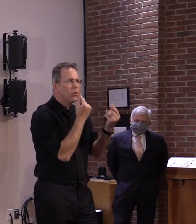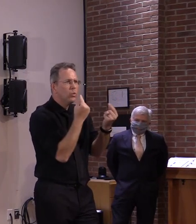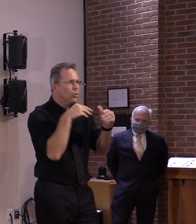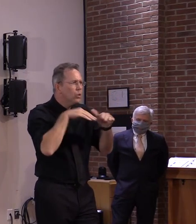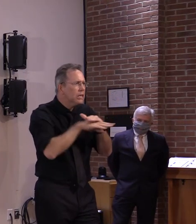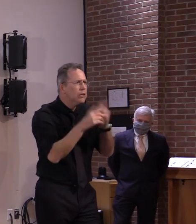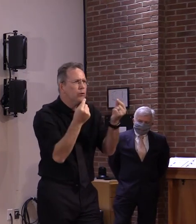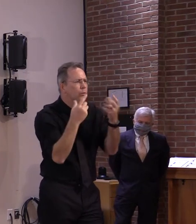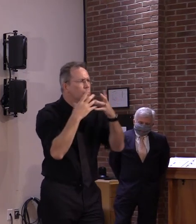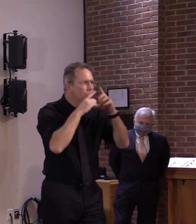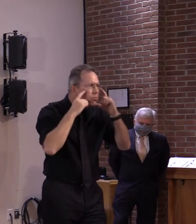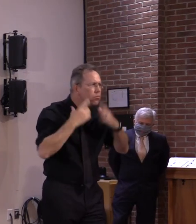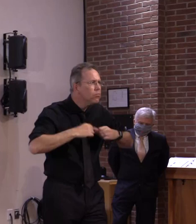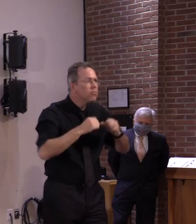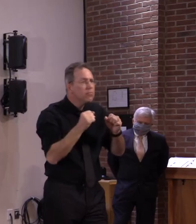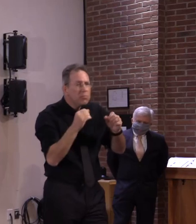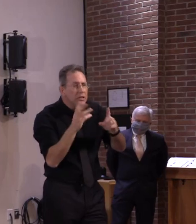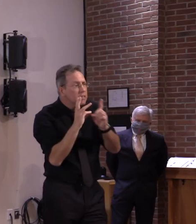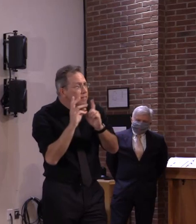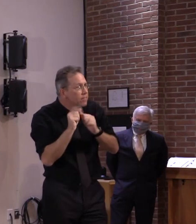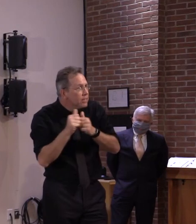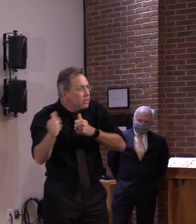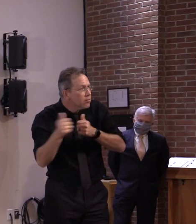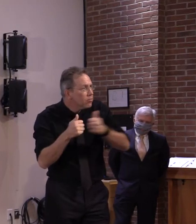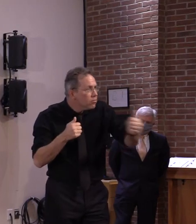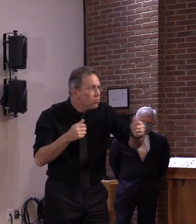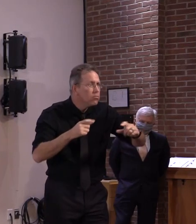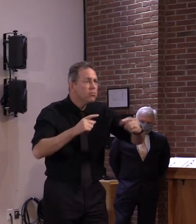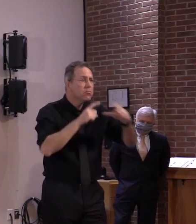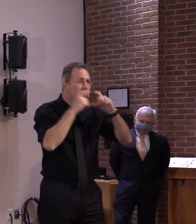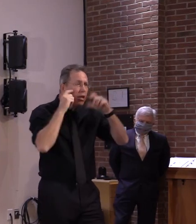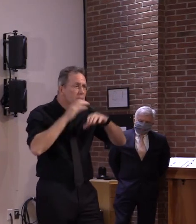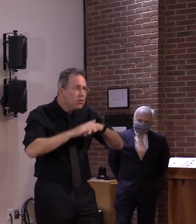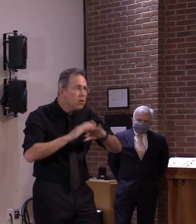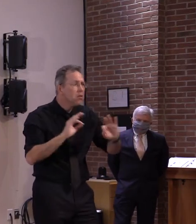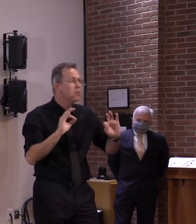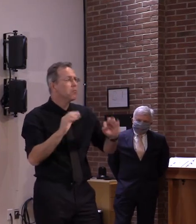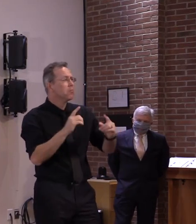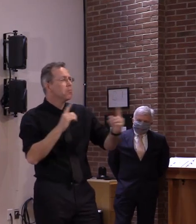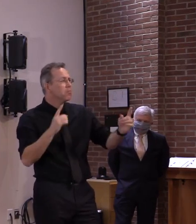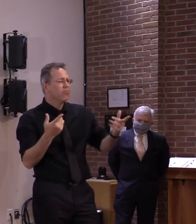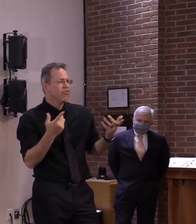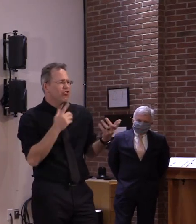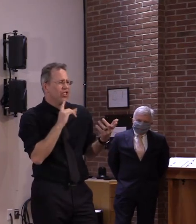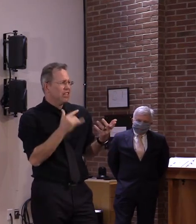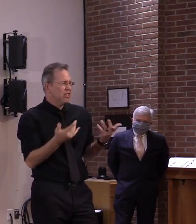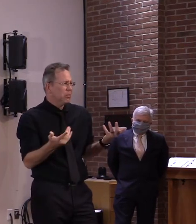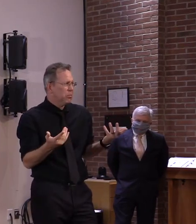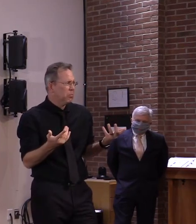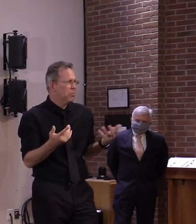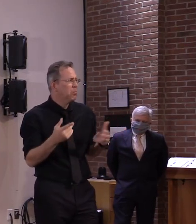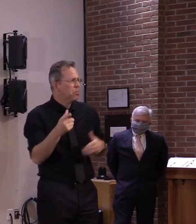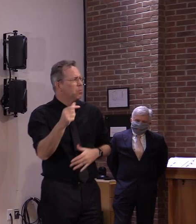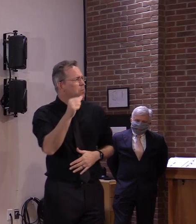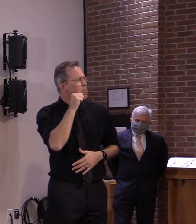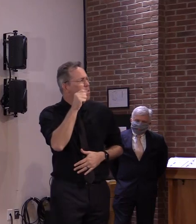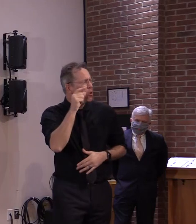6-foot distances as much as possible, wearing masks. But other than that, folks are allowed to play pool.